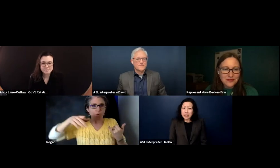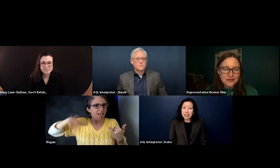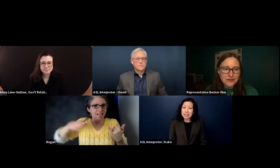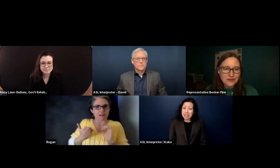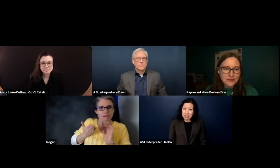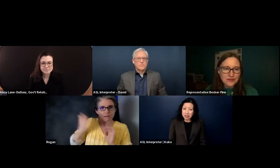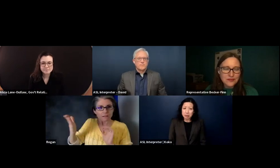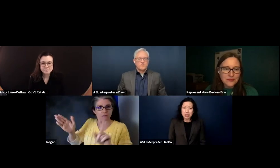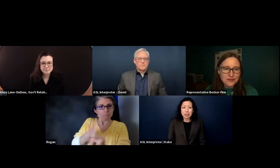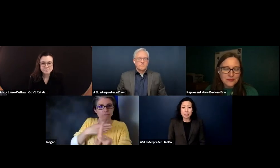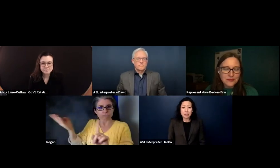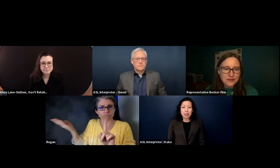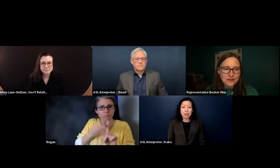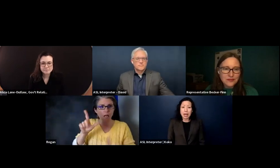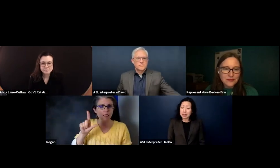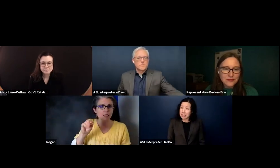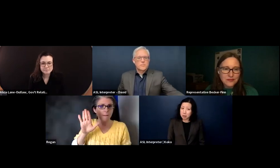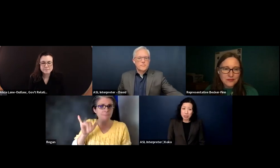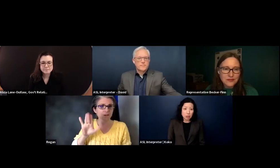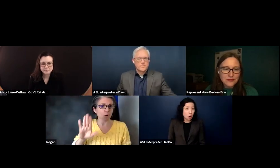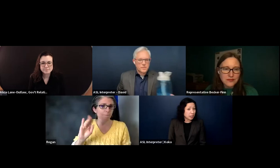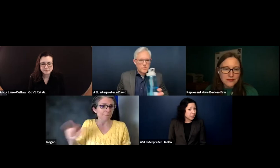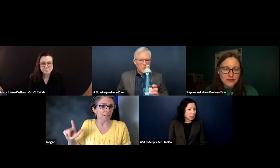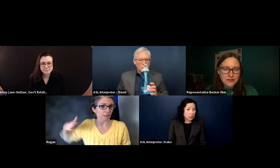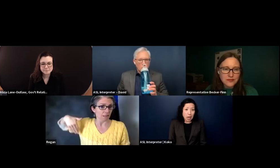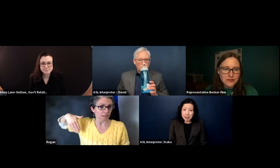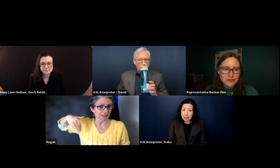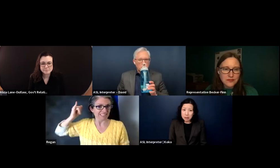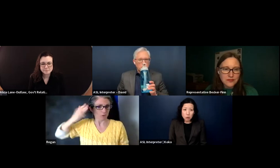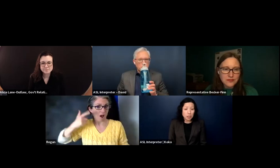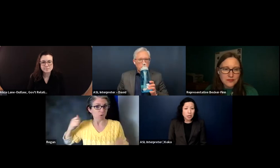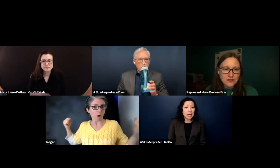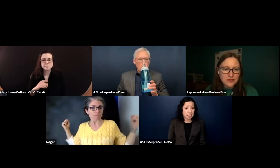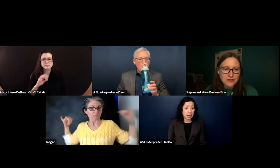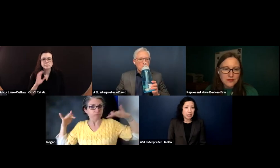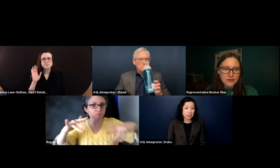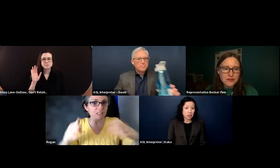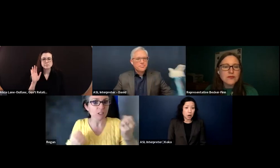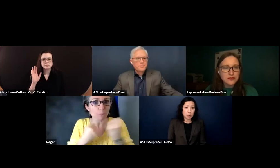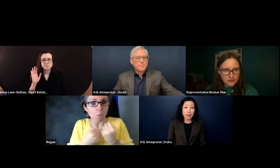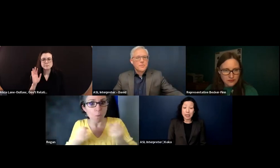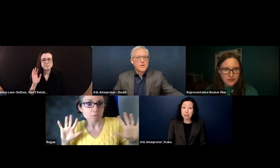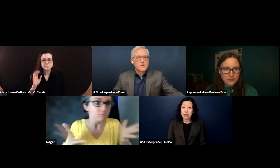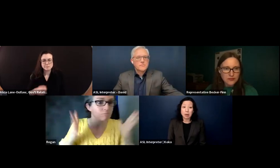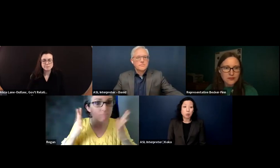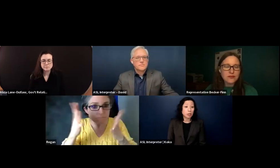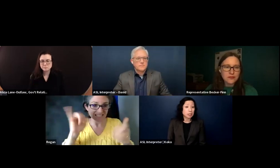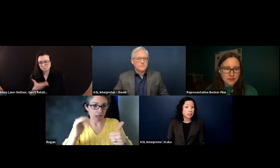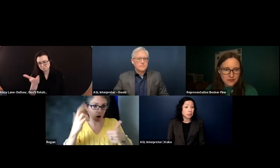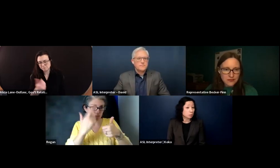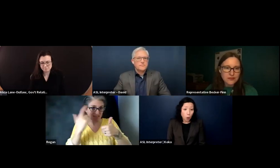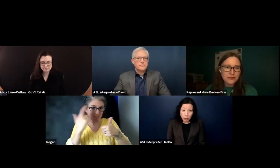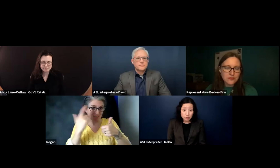Why are we here this evening? Because has this bill already been laid or not yet? Are we waiting to get